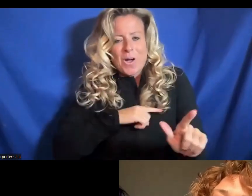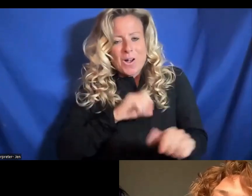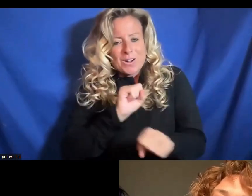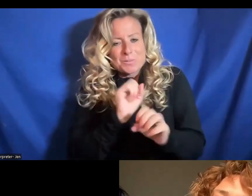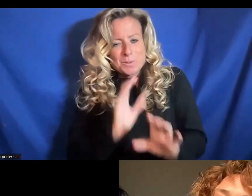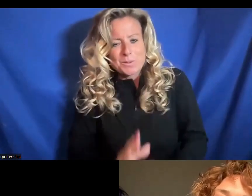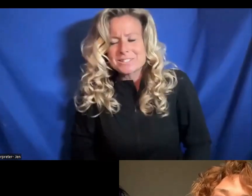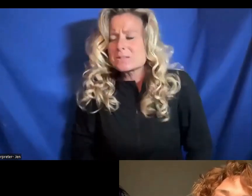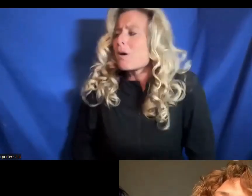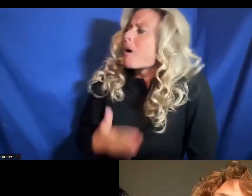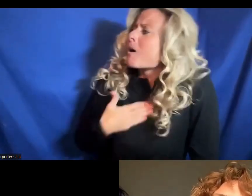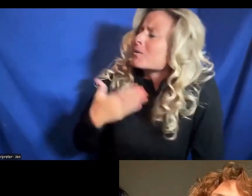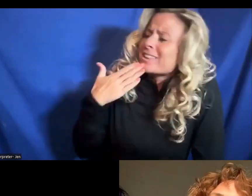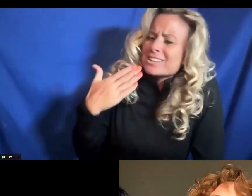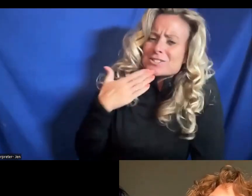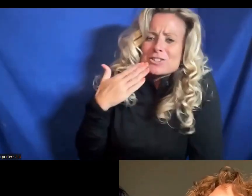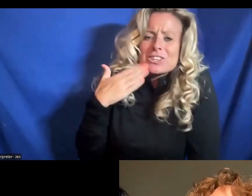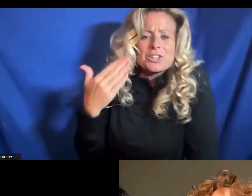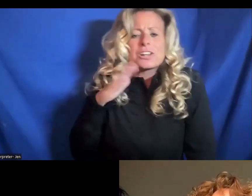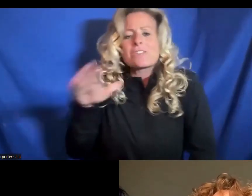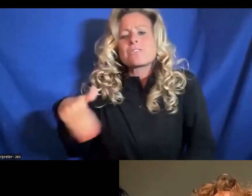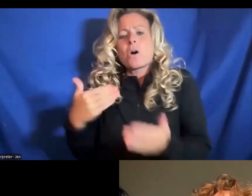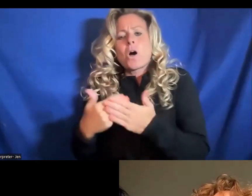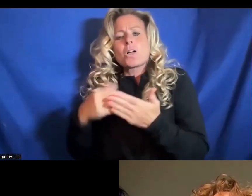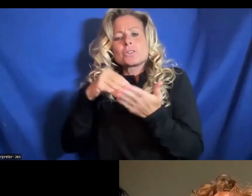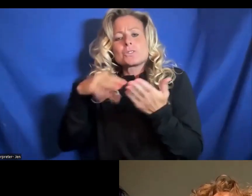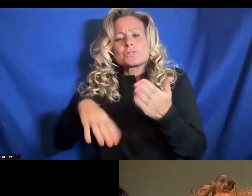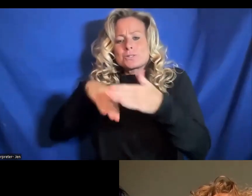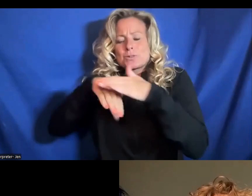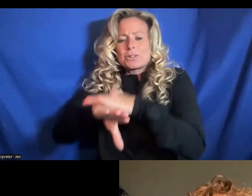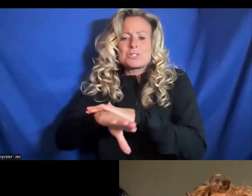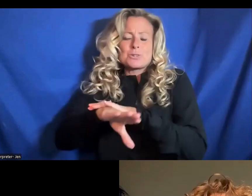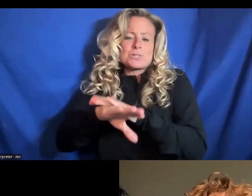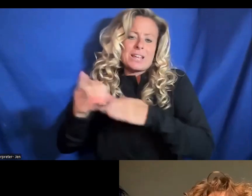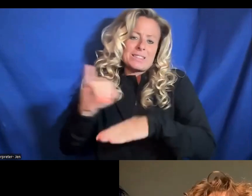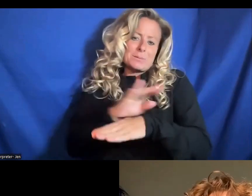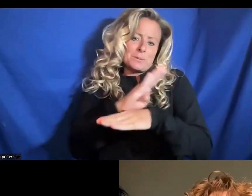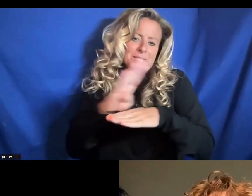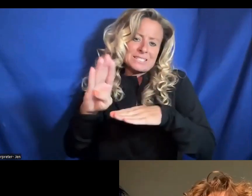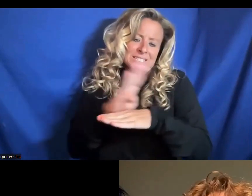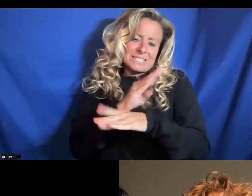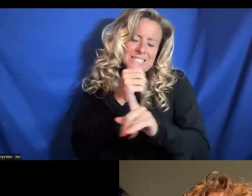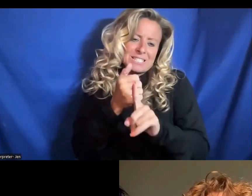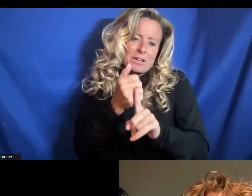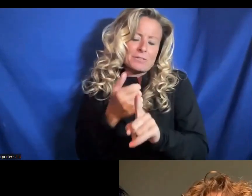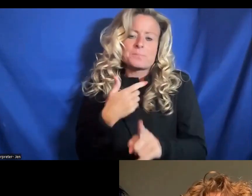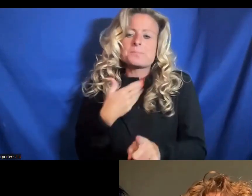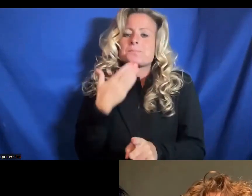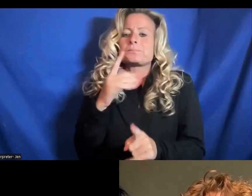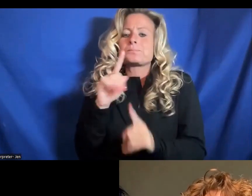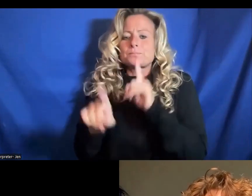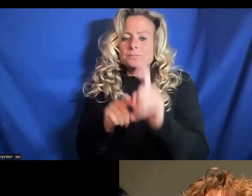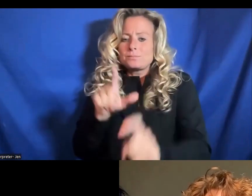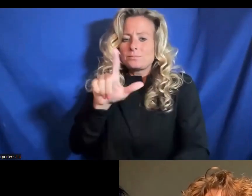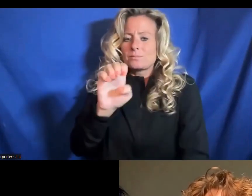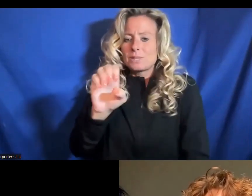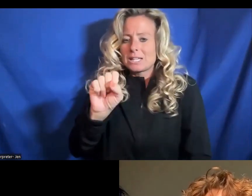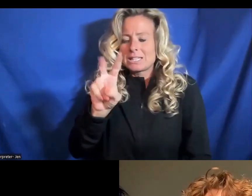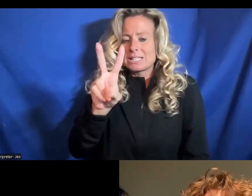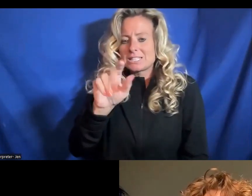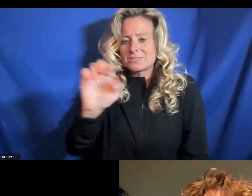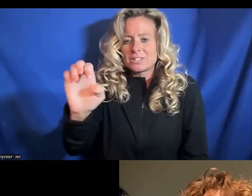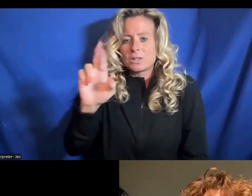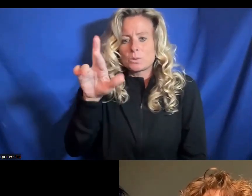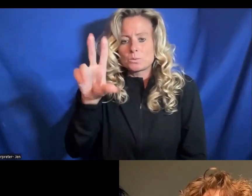that's great to really take students inside the business and what it is to work there. Some more great questions. Leesville Road